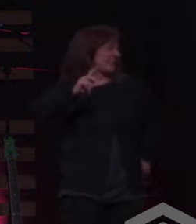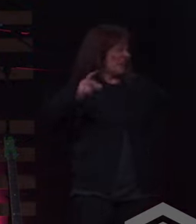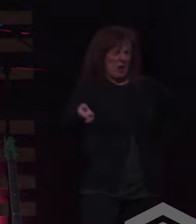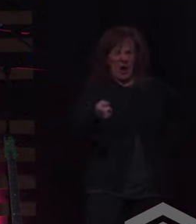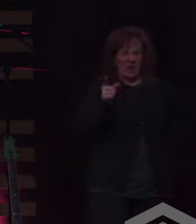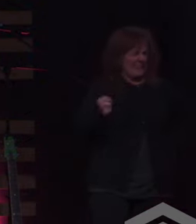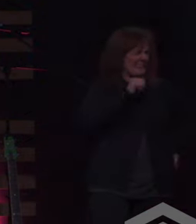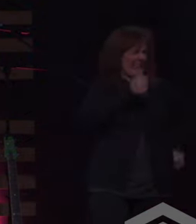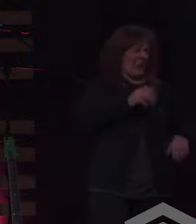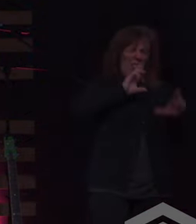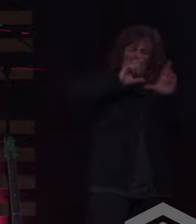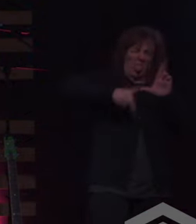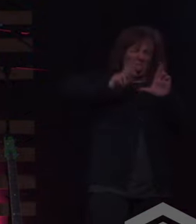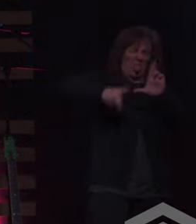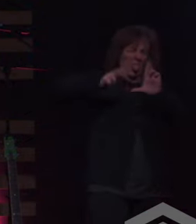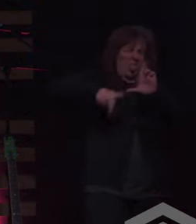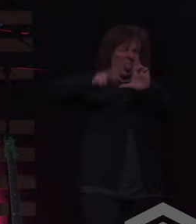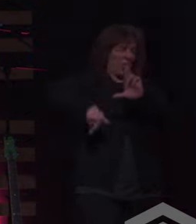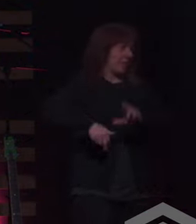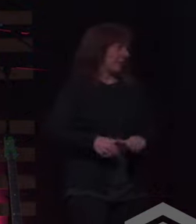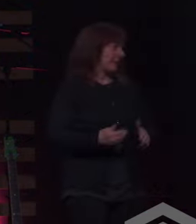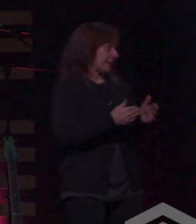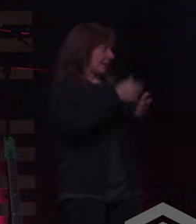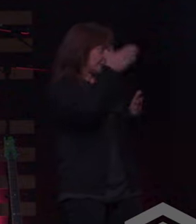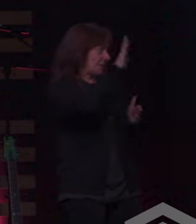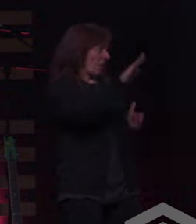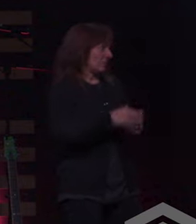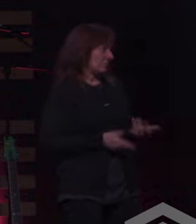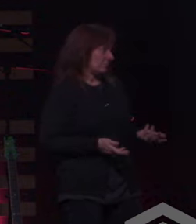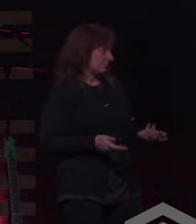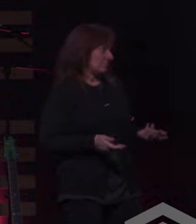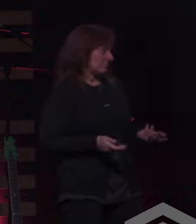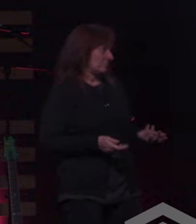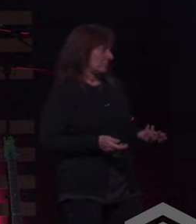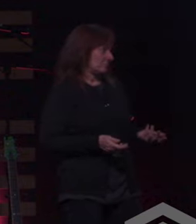are disrespecting him and you're going right against God's word.